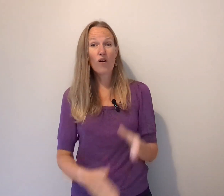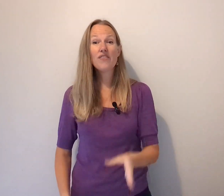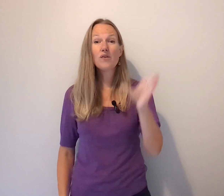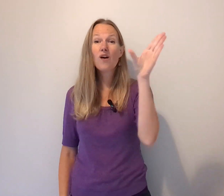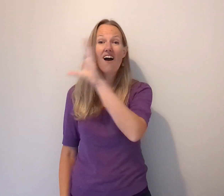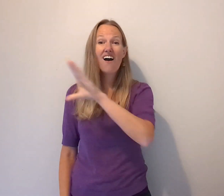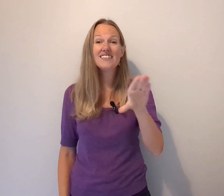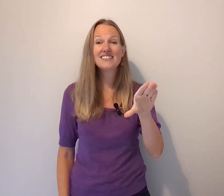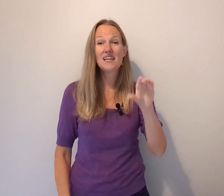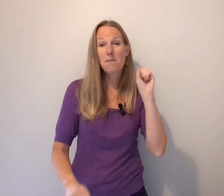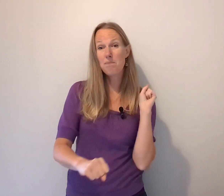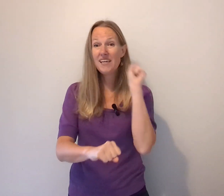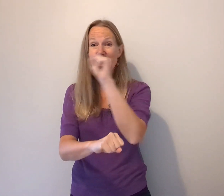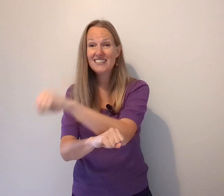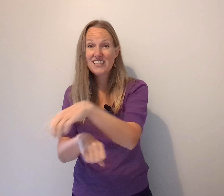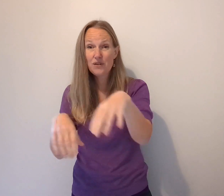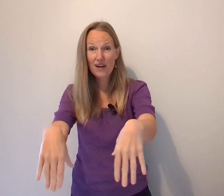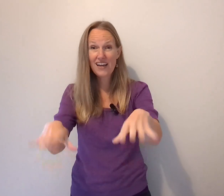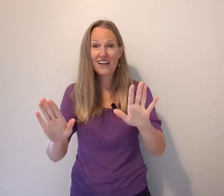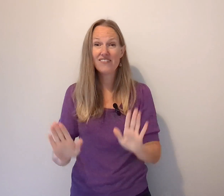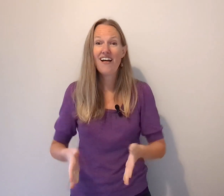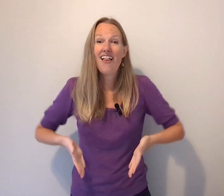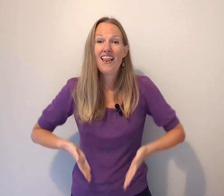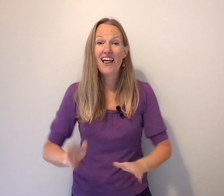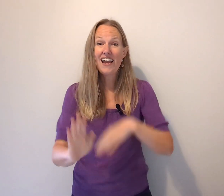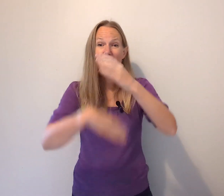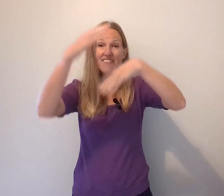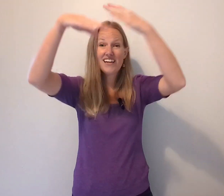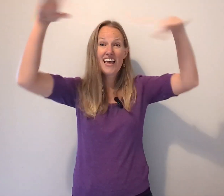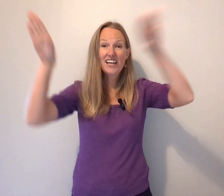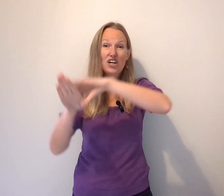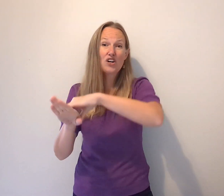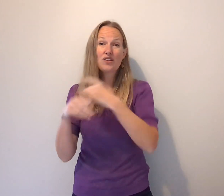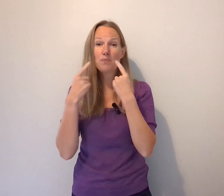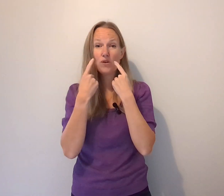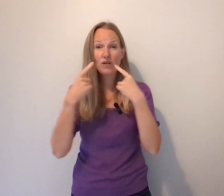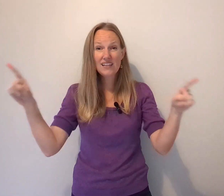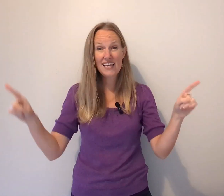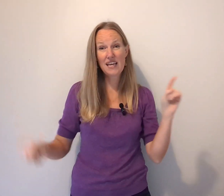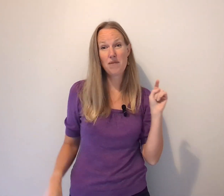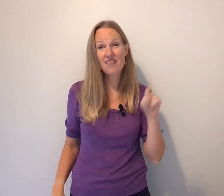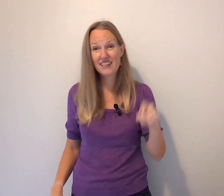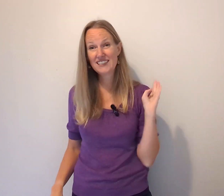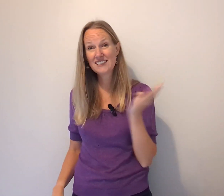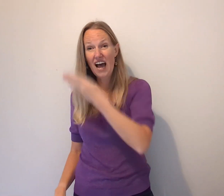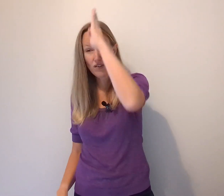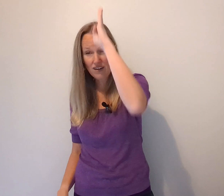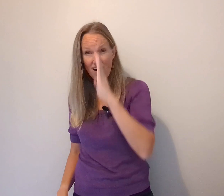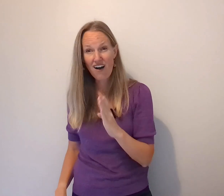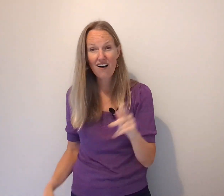bore the cross, beat the grave. Let heaven and earth proclaim, this is our